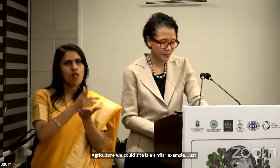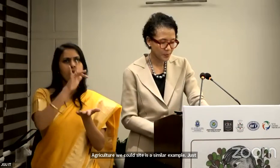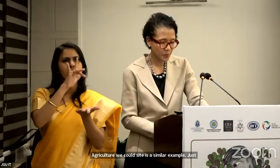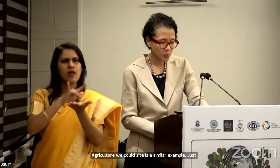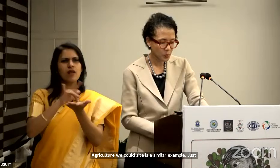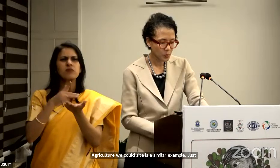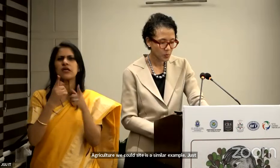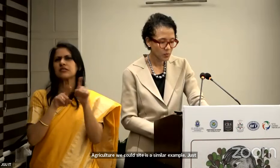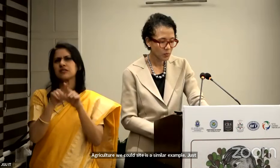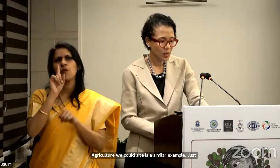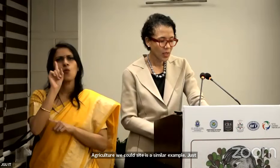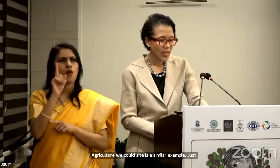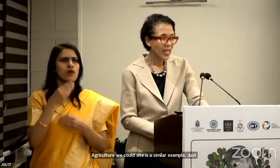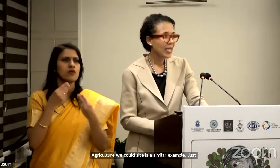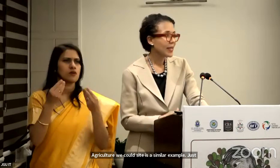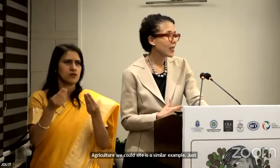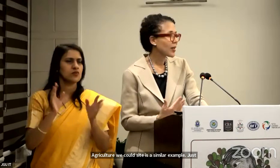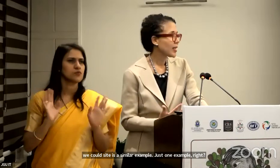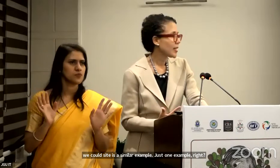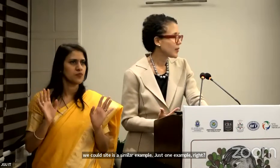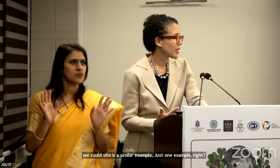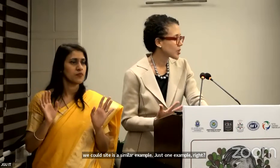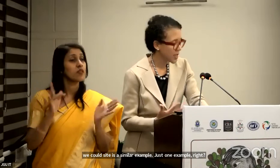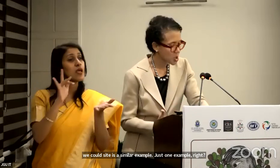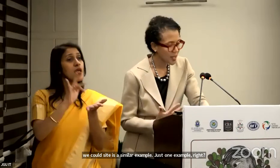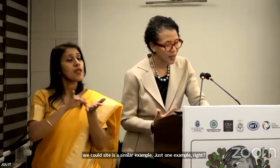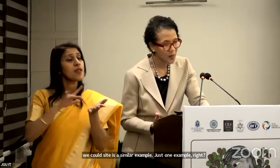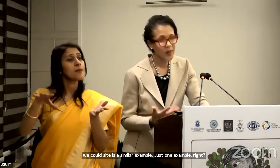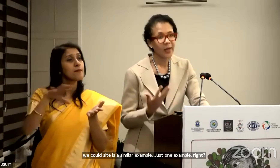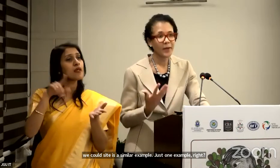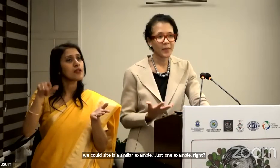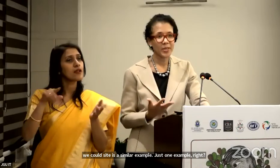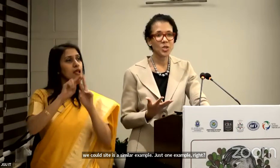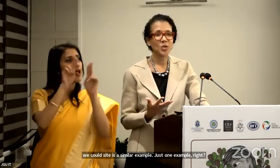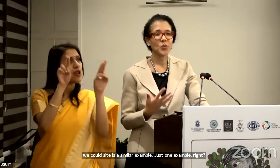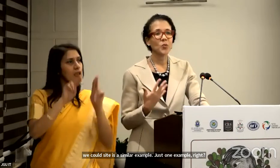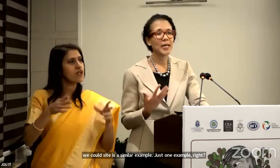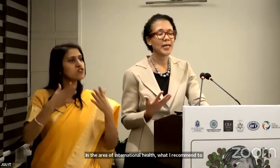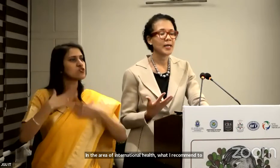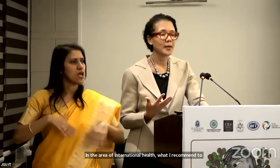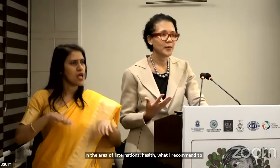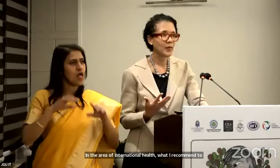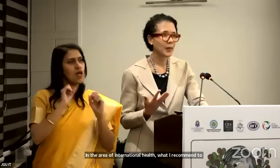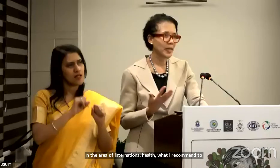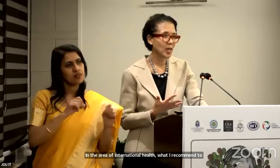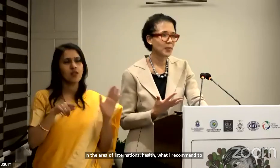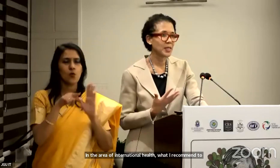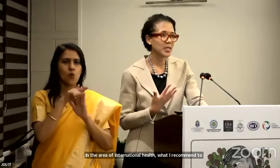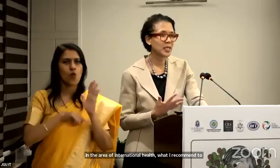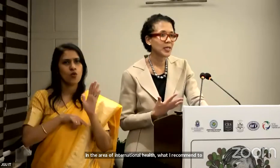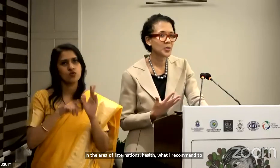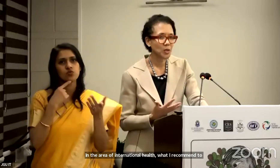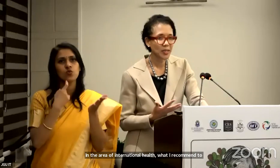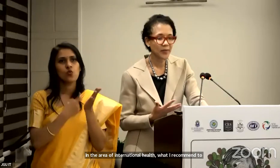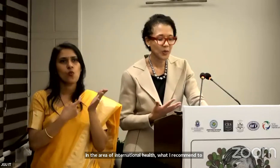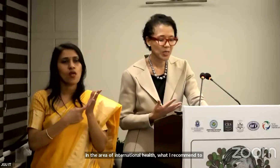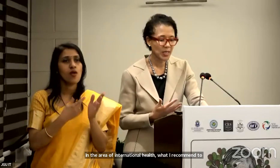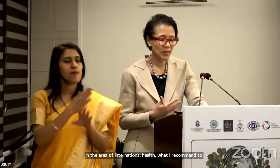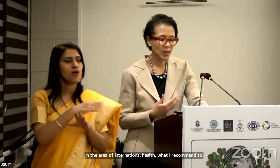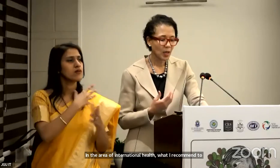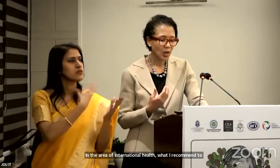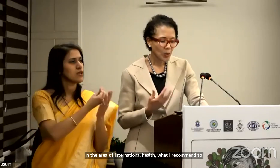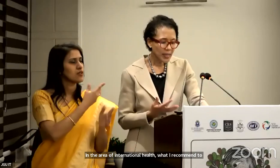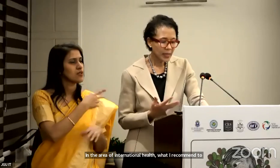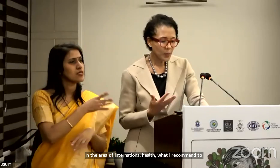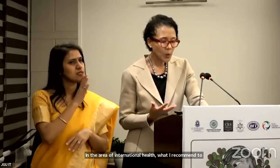right? In the area of international health law, I recommend to you the writing of my colleague Matiangai Sirleaf, who's